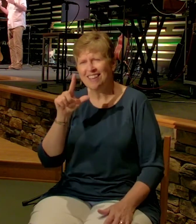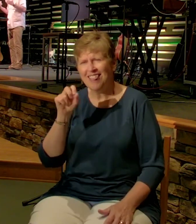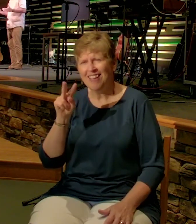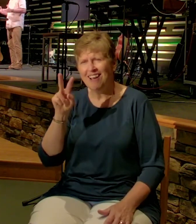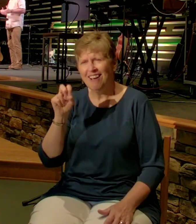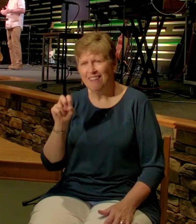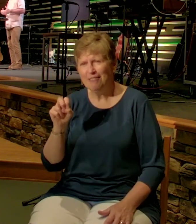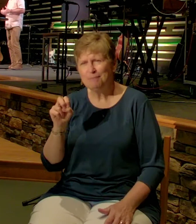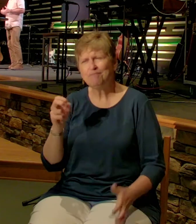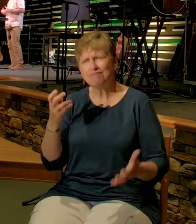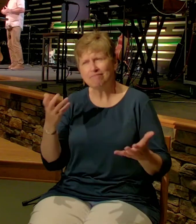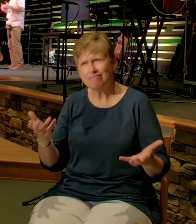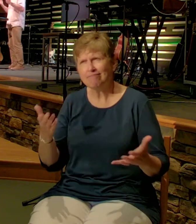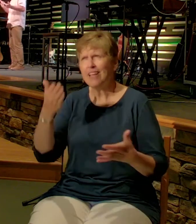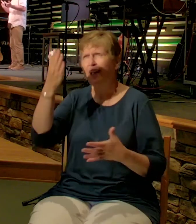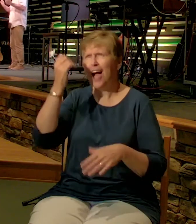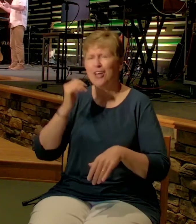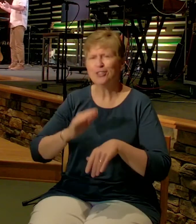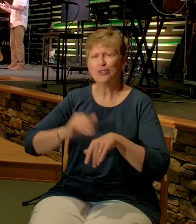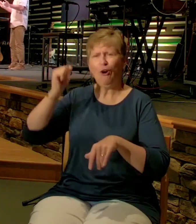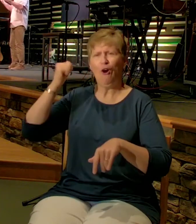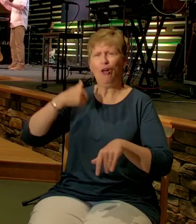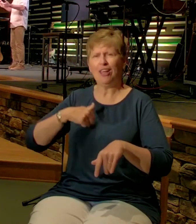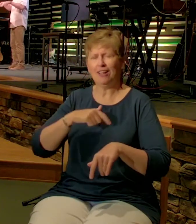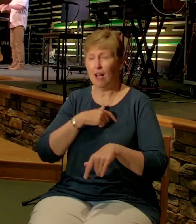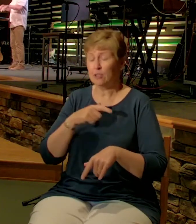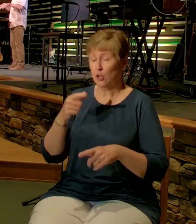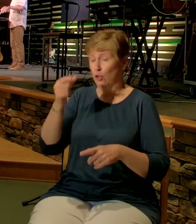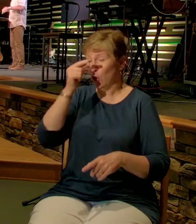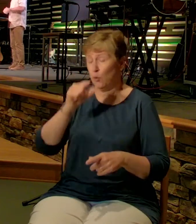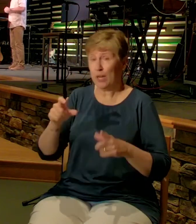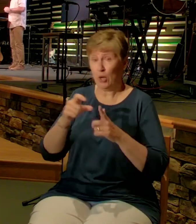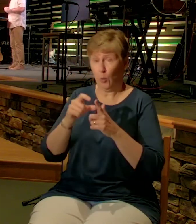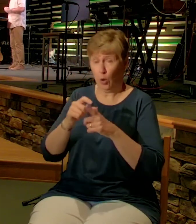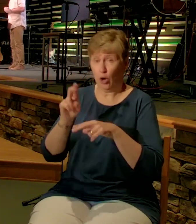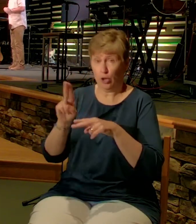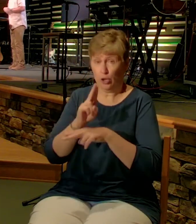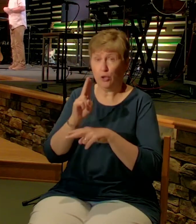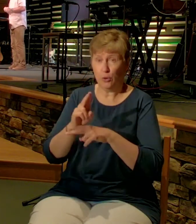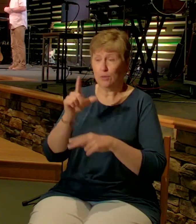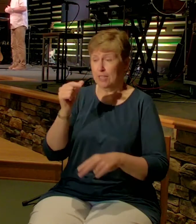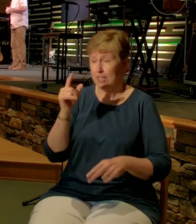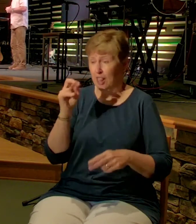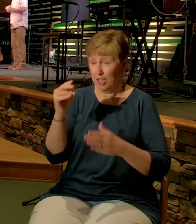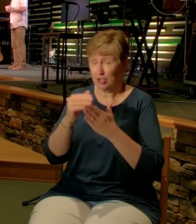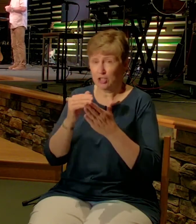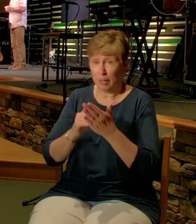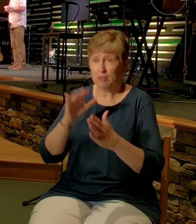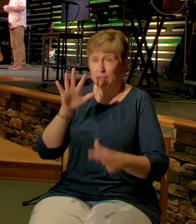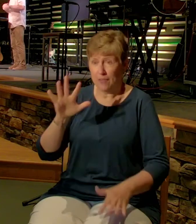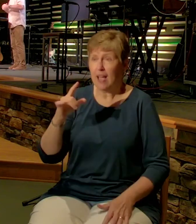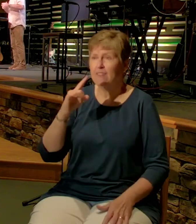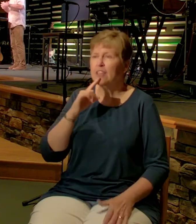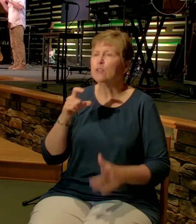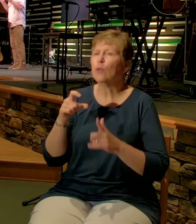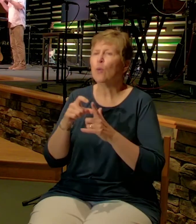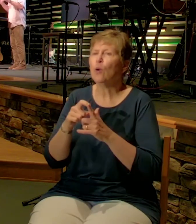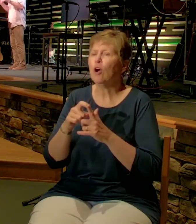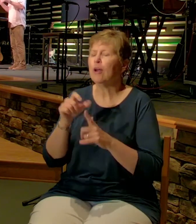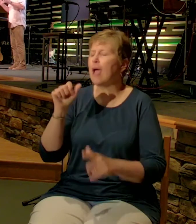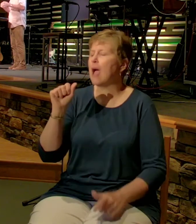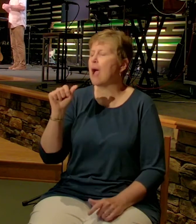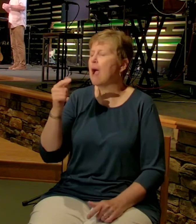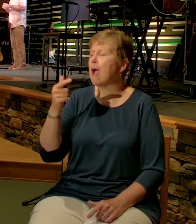us to. And the Greek word for love used in Galatians chapter 5 is the word